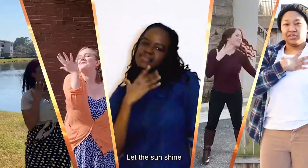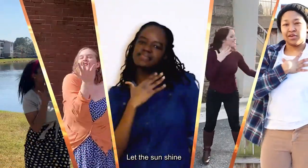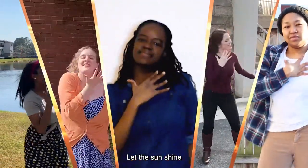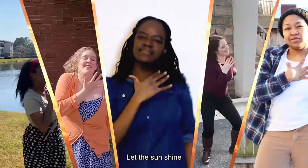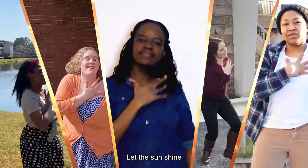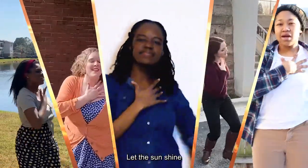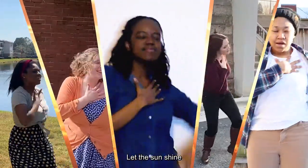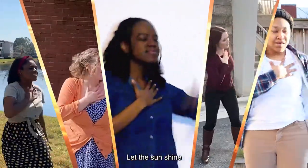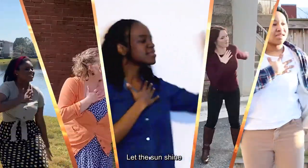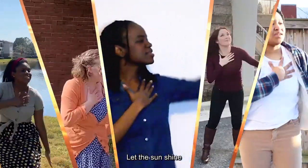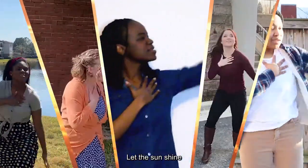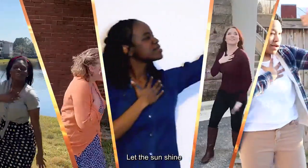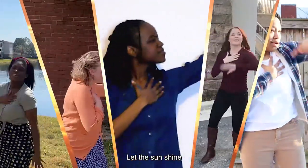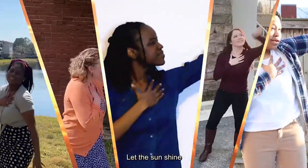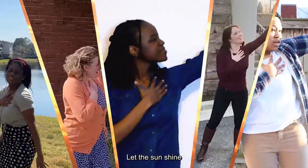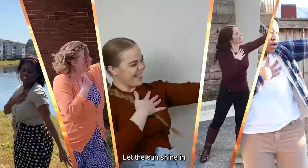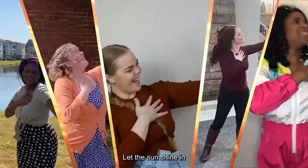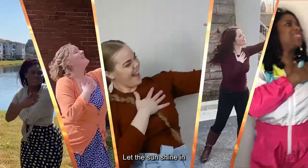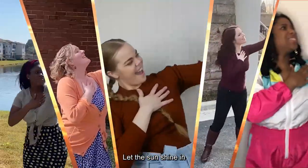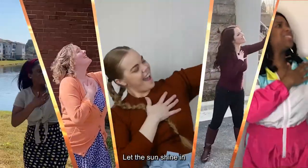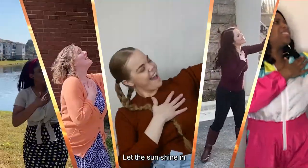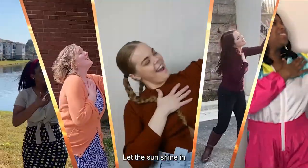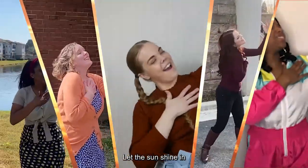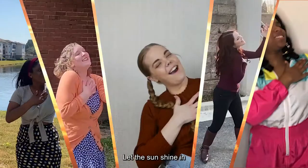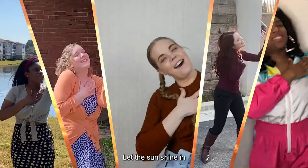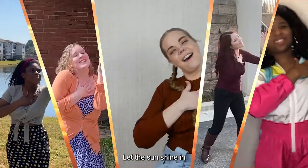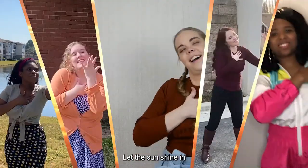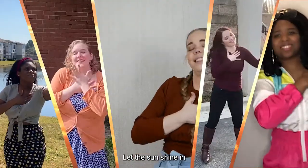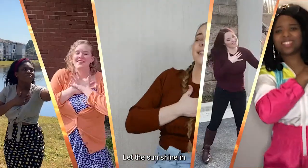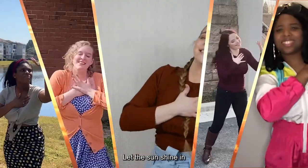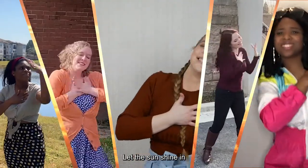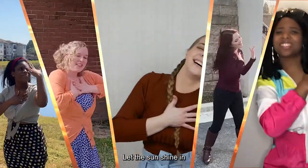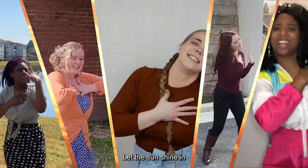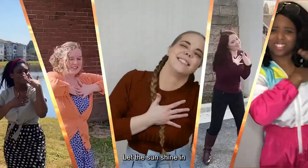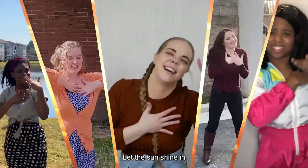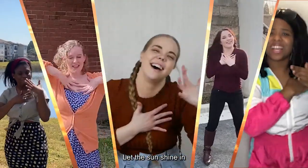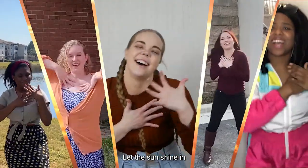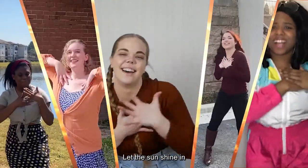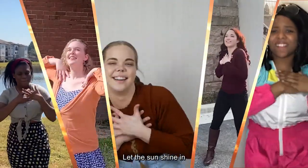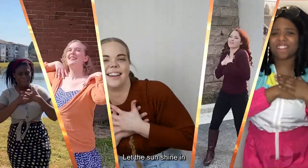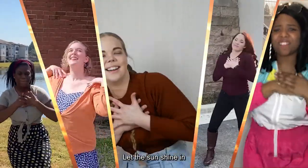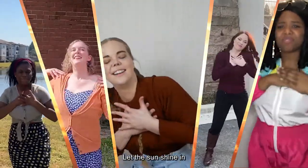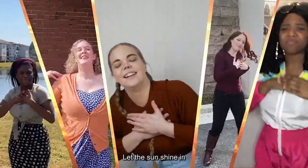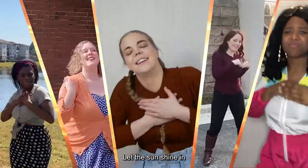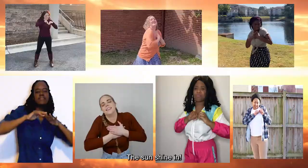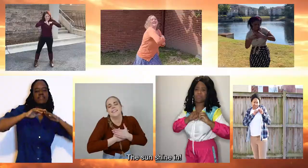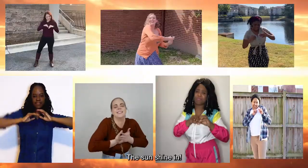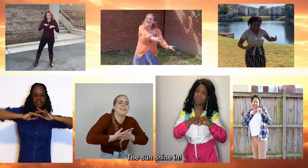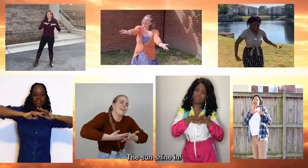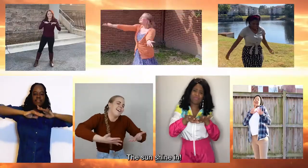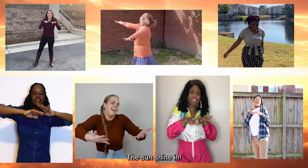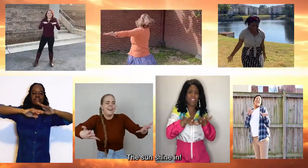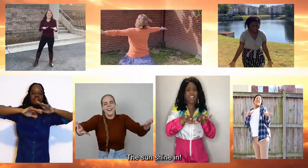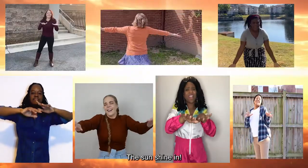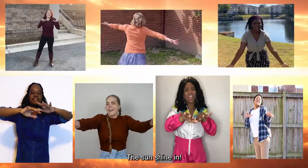I won't Oh, my goodbye. shine. I feel better at all